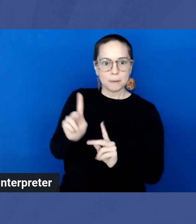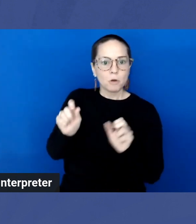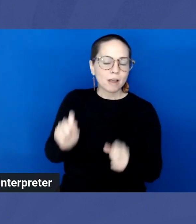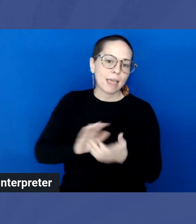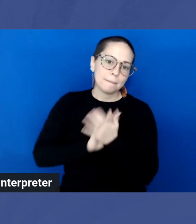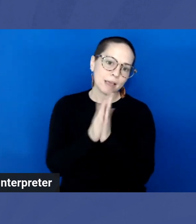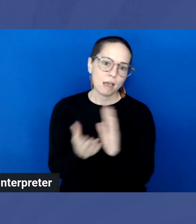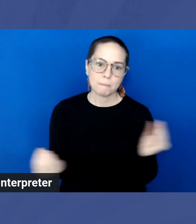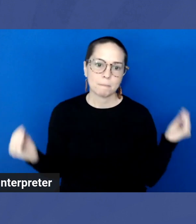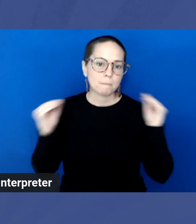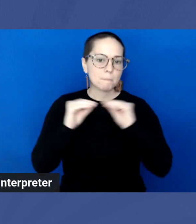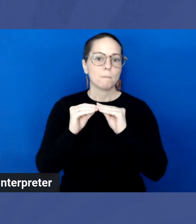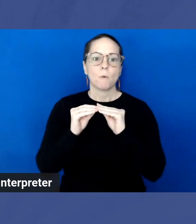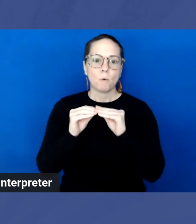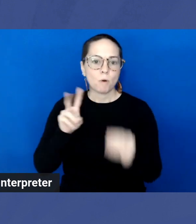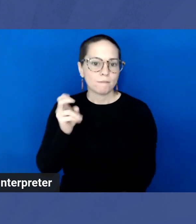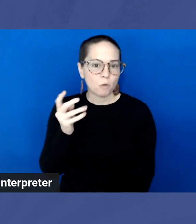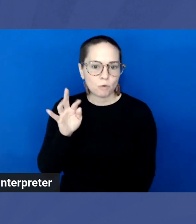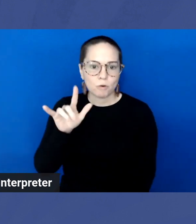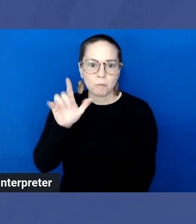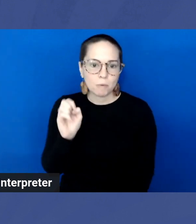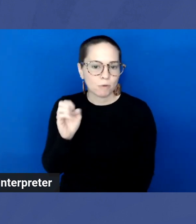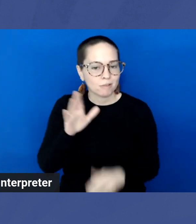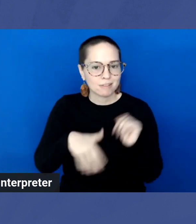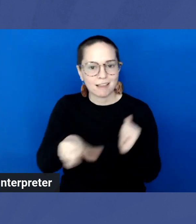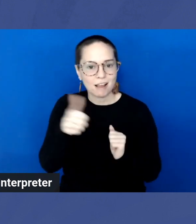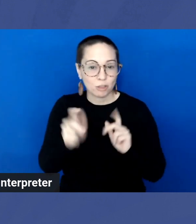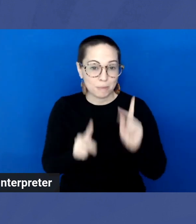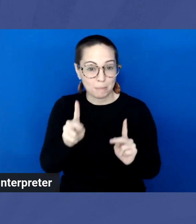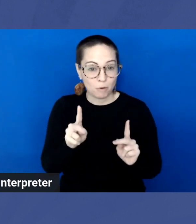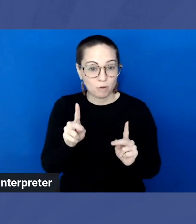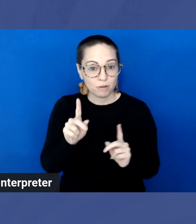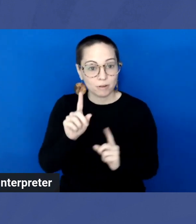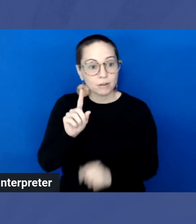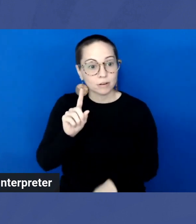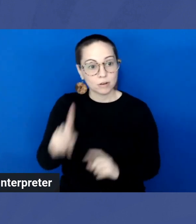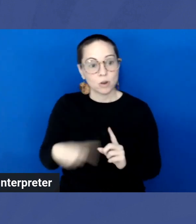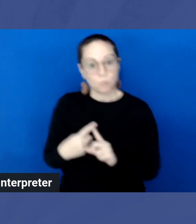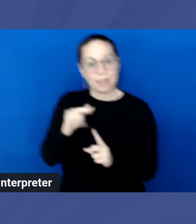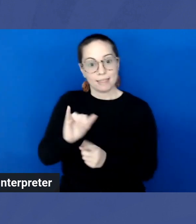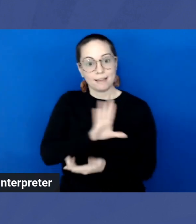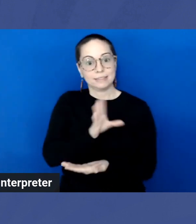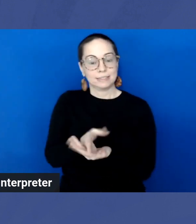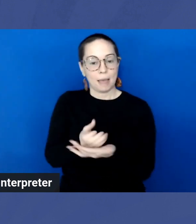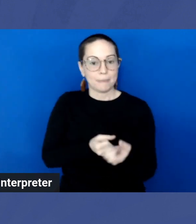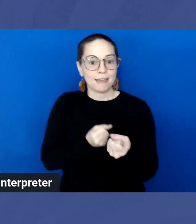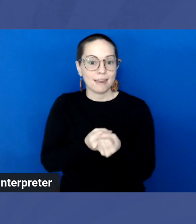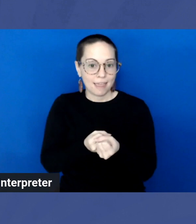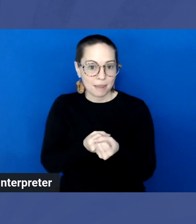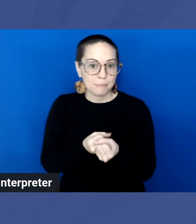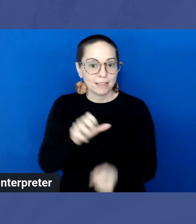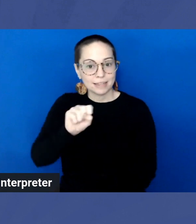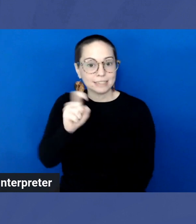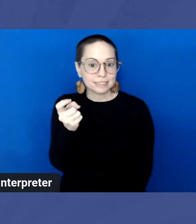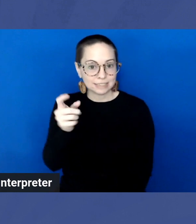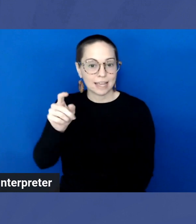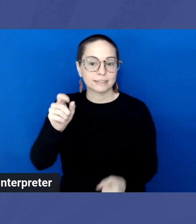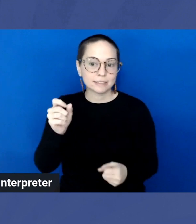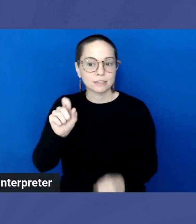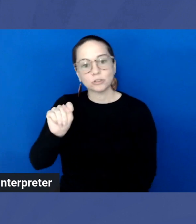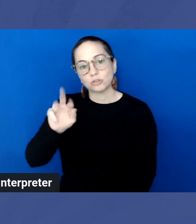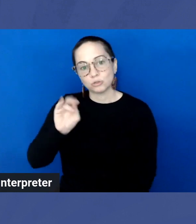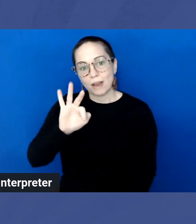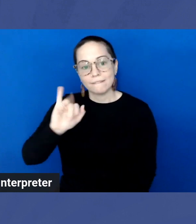their able-bodied counterparts. When SESTA, the Stop Enabling Sex Traffickers Act, and